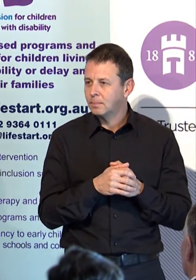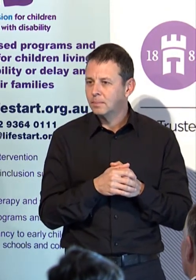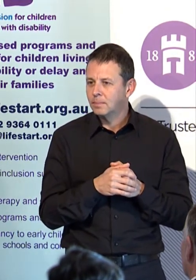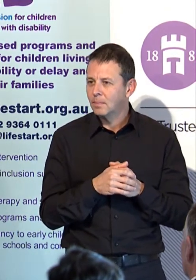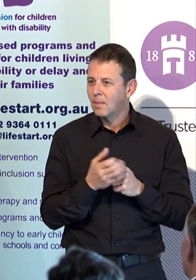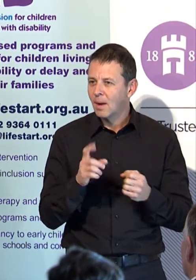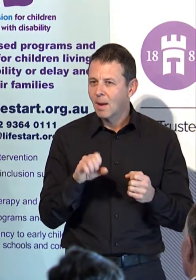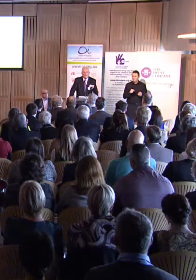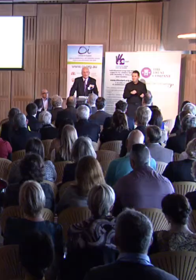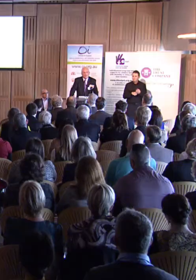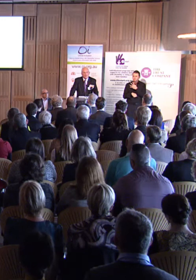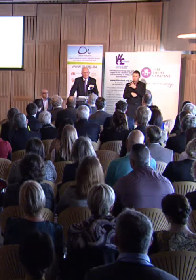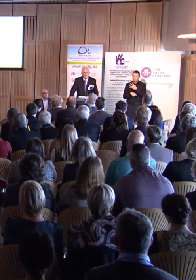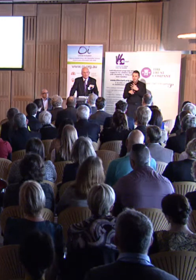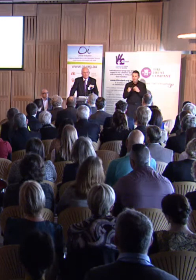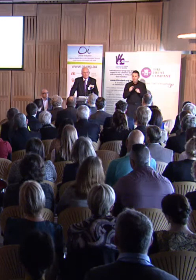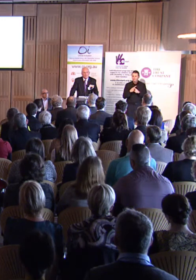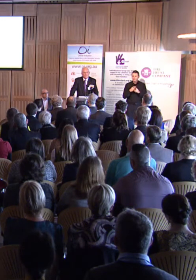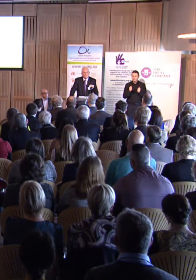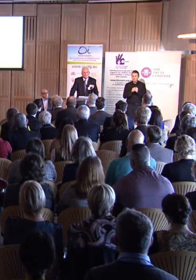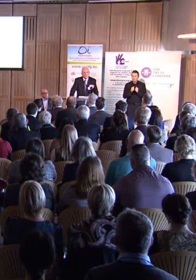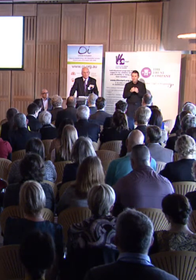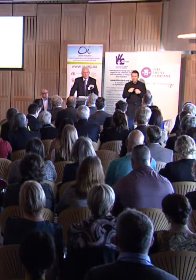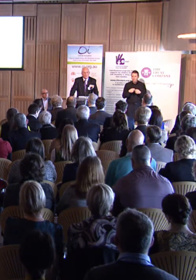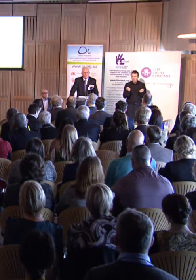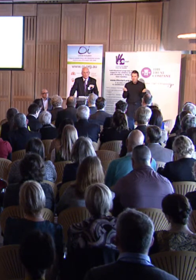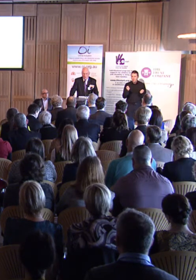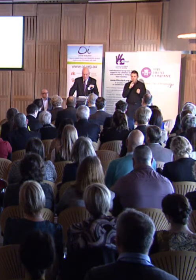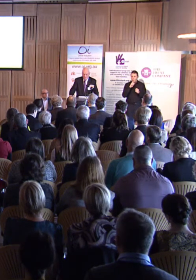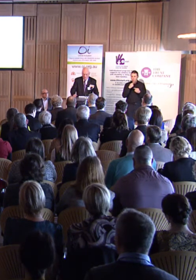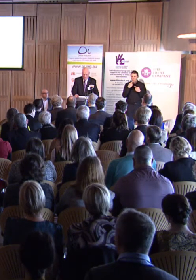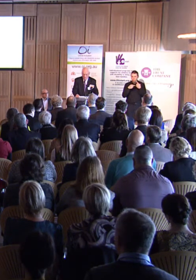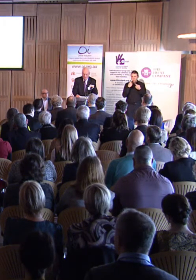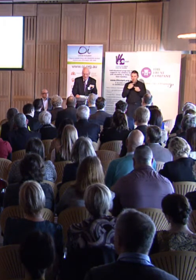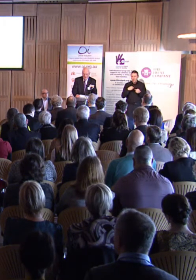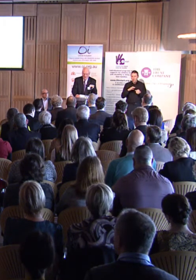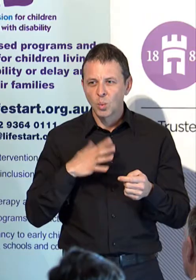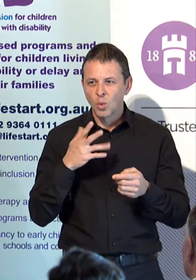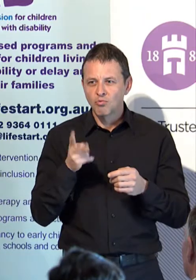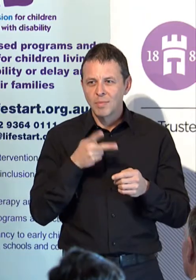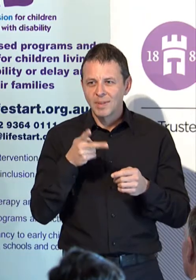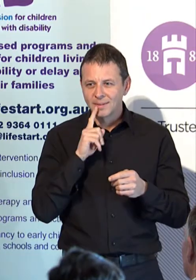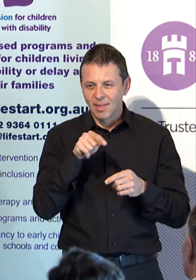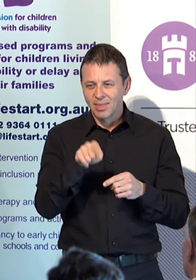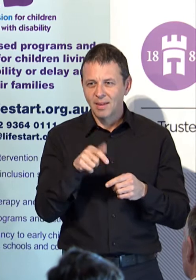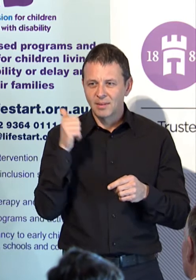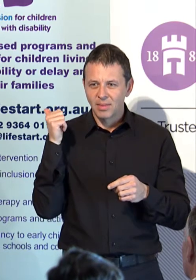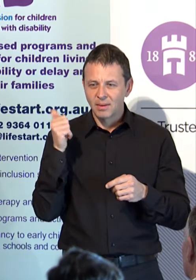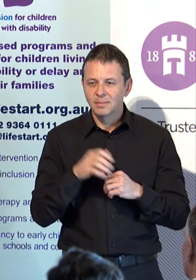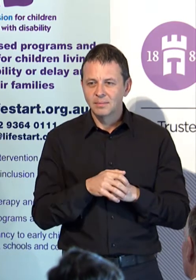material behind and hard copy handed out will tell you about it, so I won't repeat it. Other than we